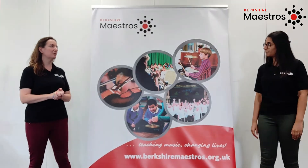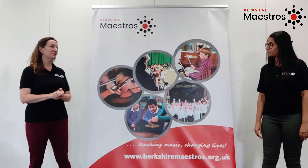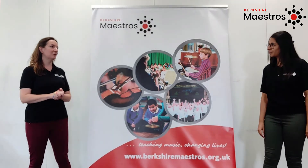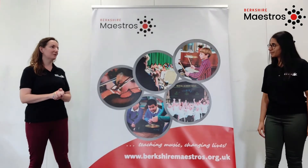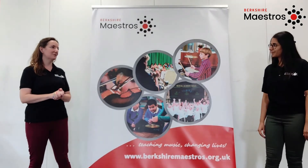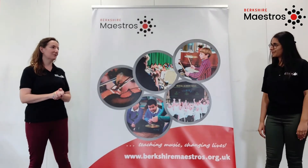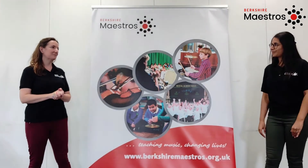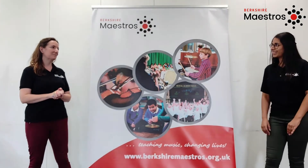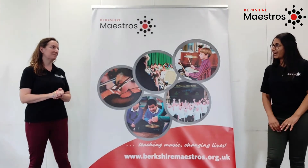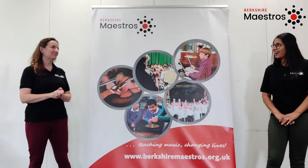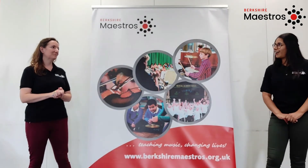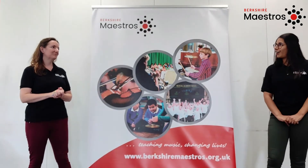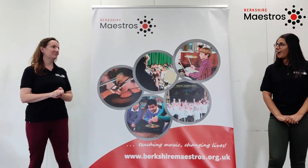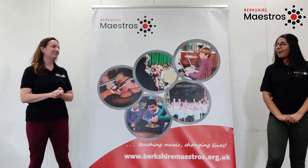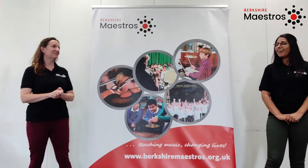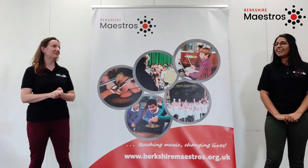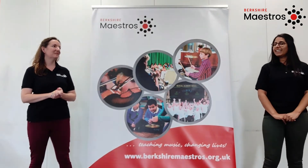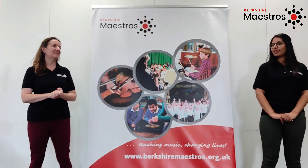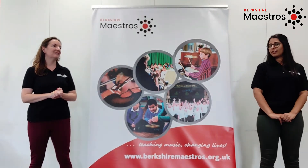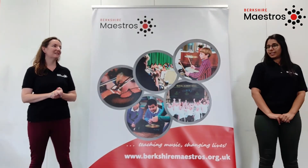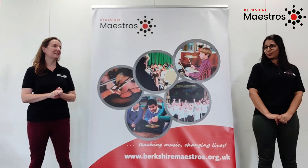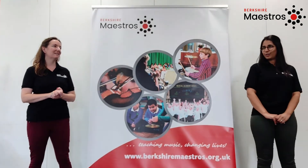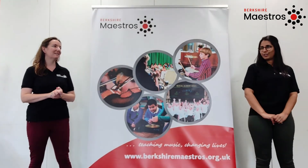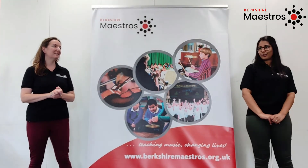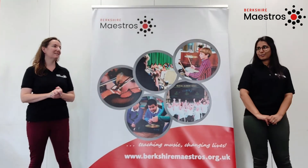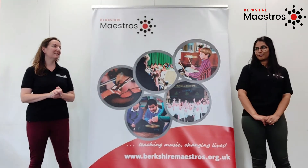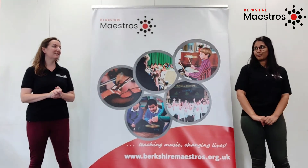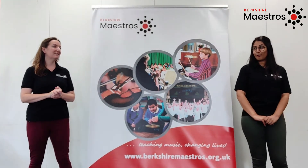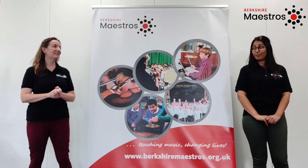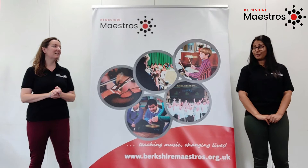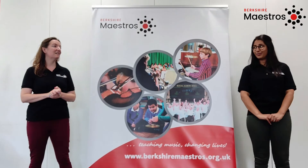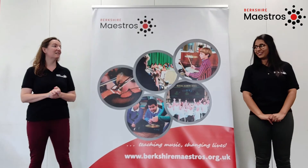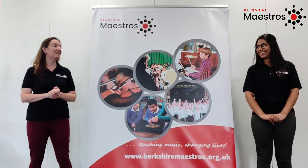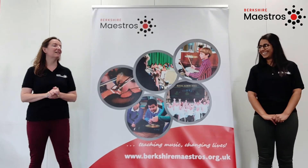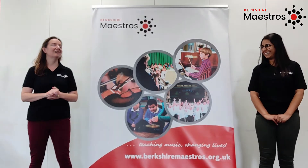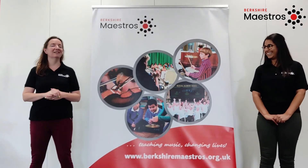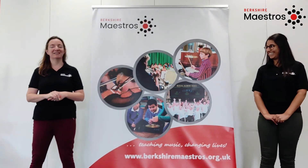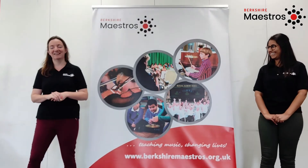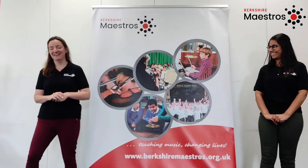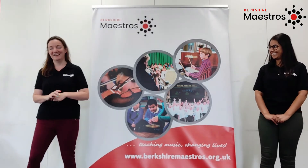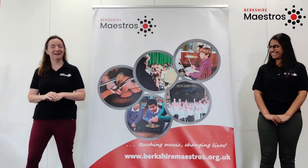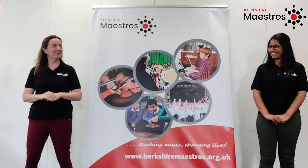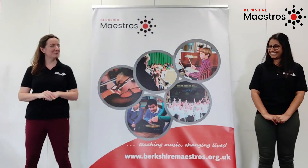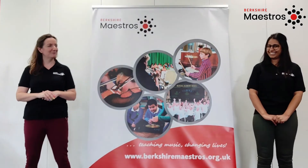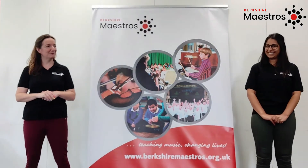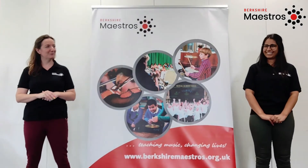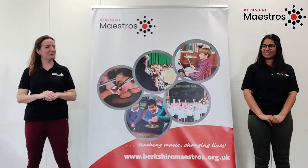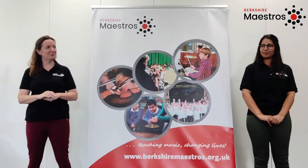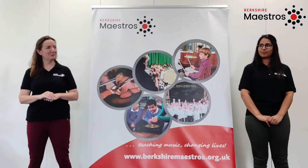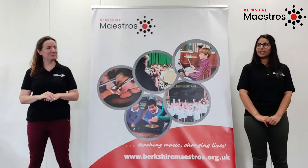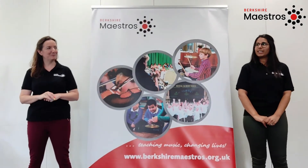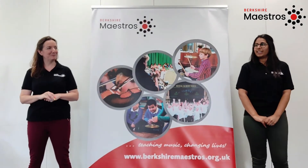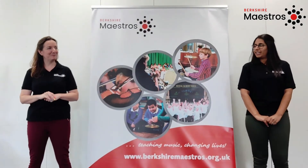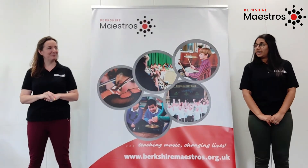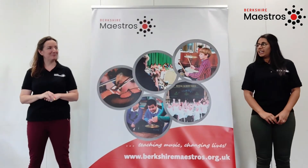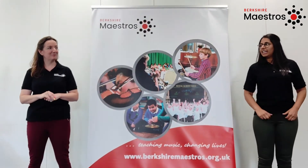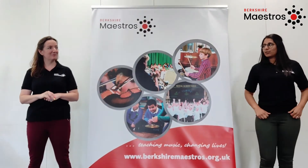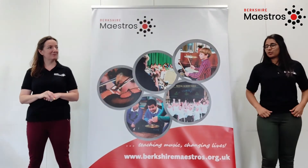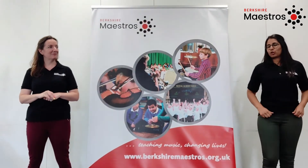would you go to? I think we could go to floor four. Okay, and what's on floor four? It's all the